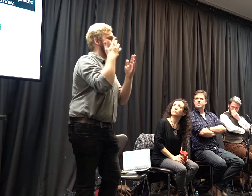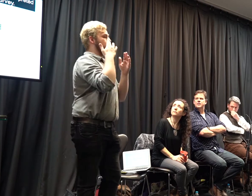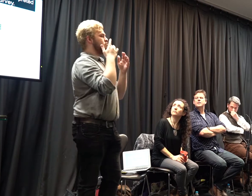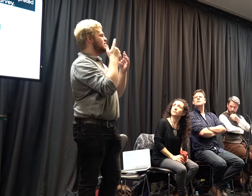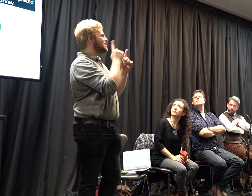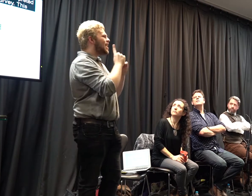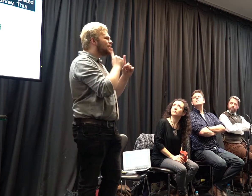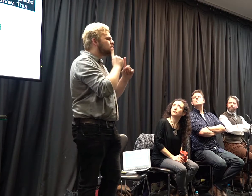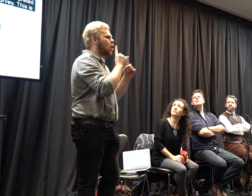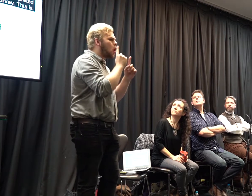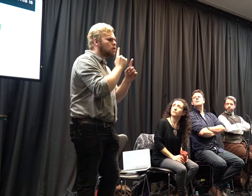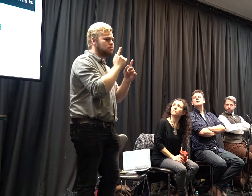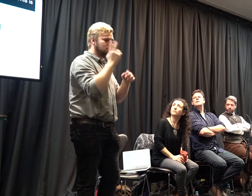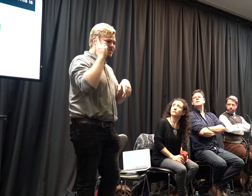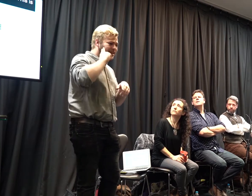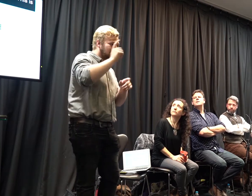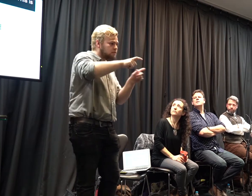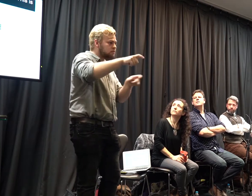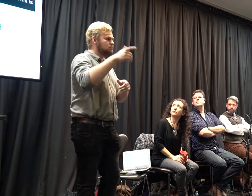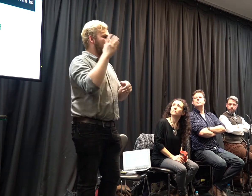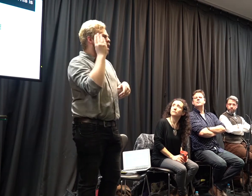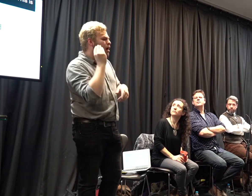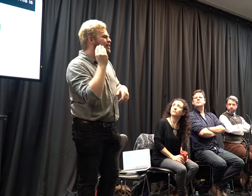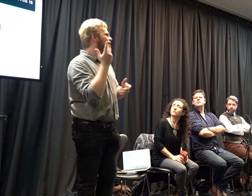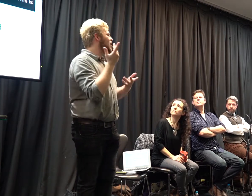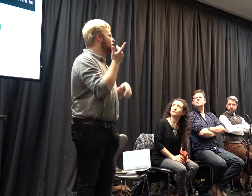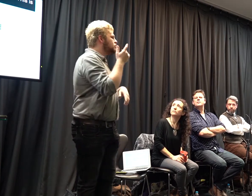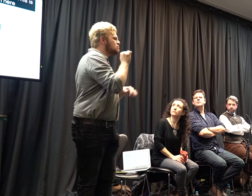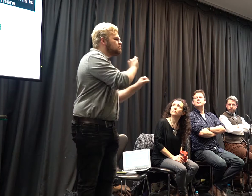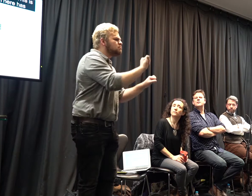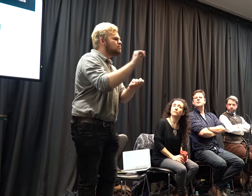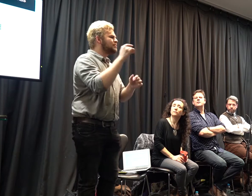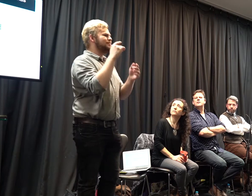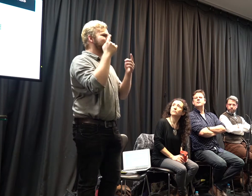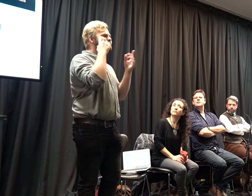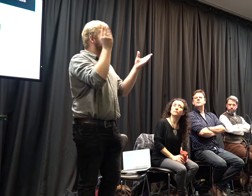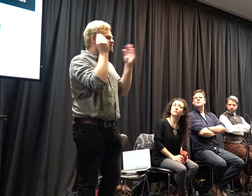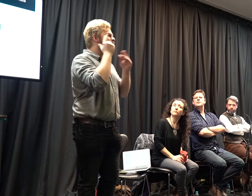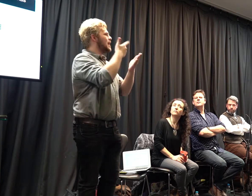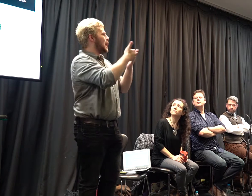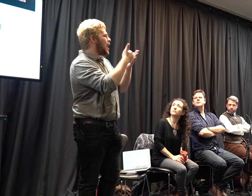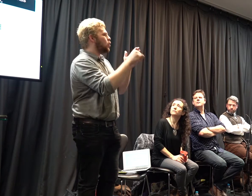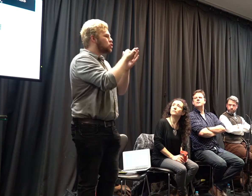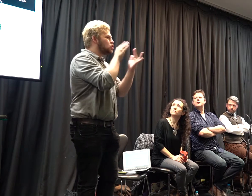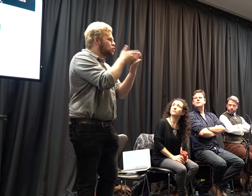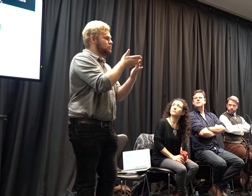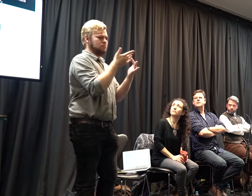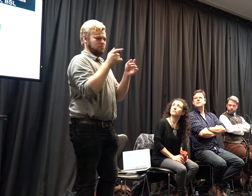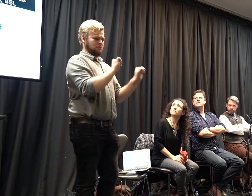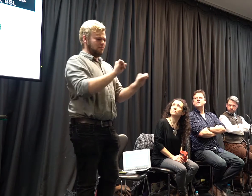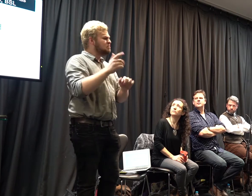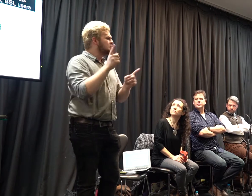This is because of conversations that I've had. There's been lots of conversations with deaf people, BSL users and hard of